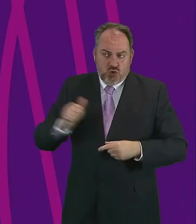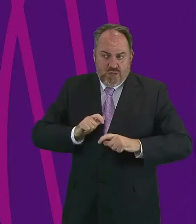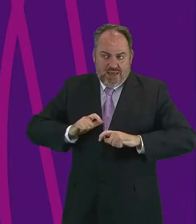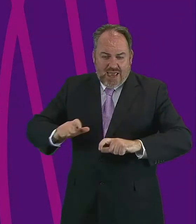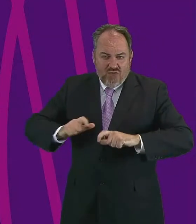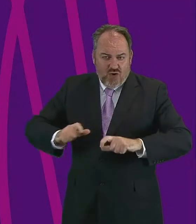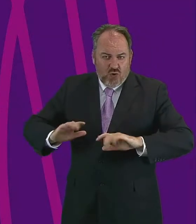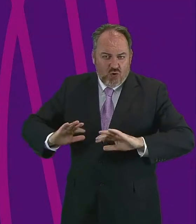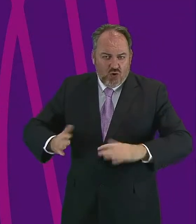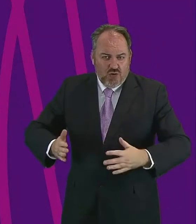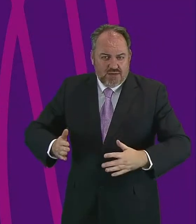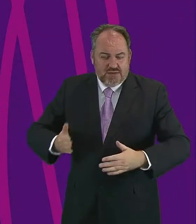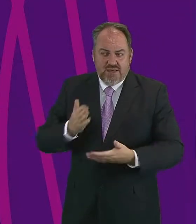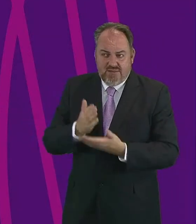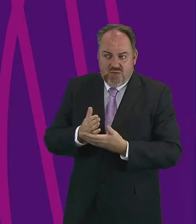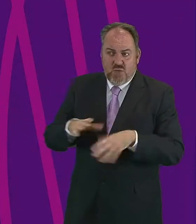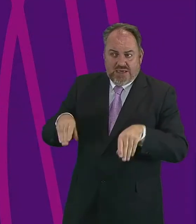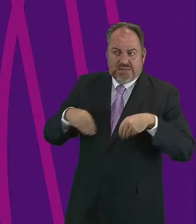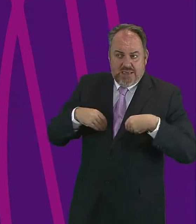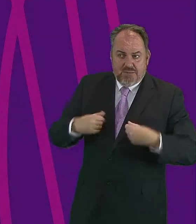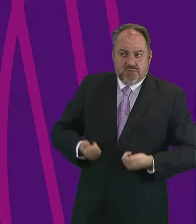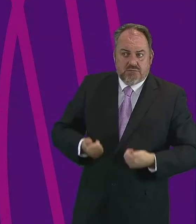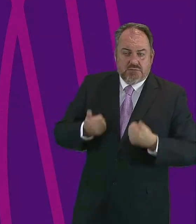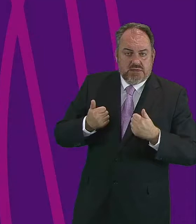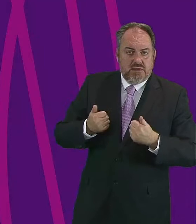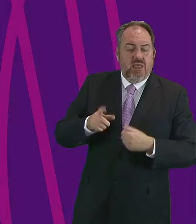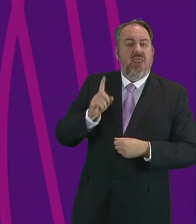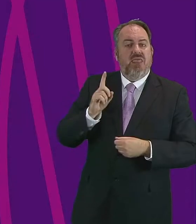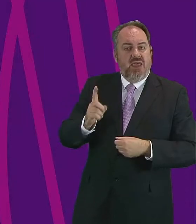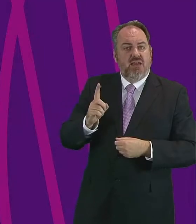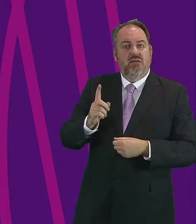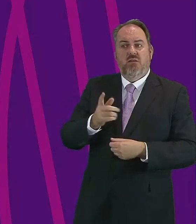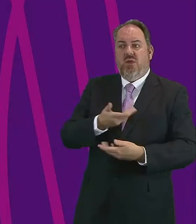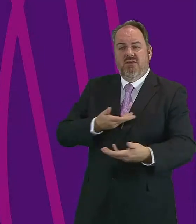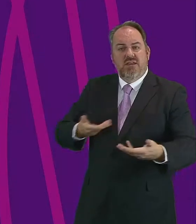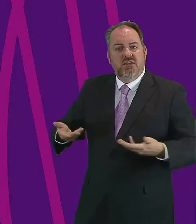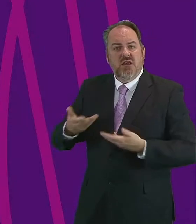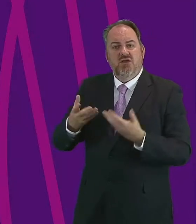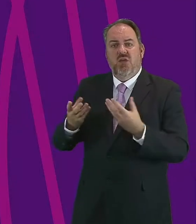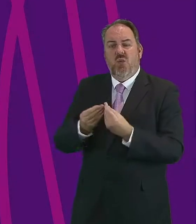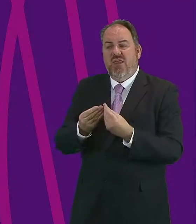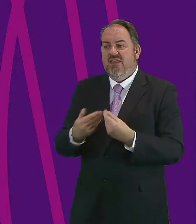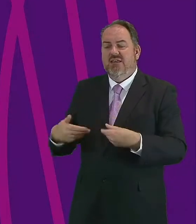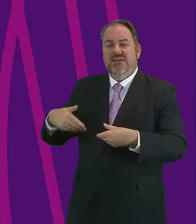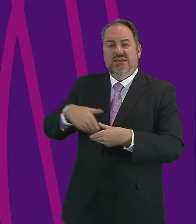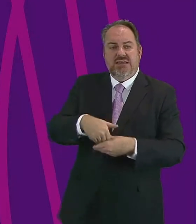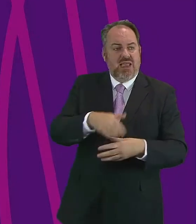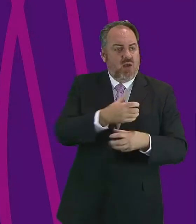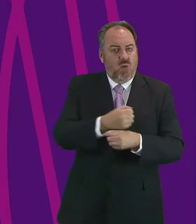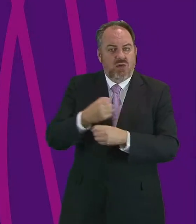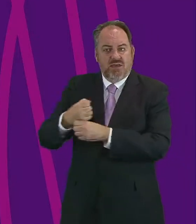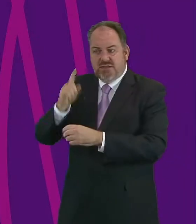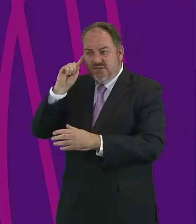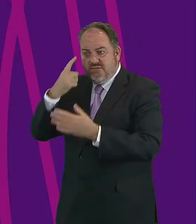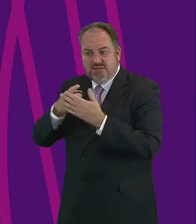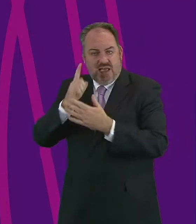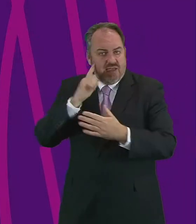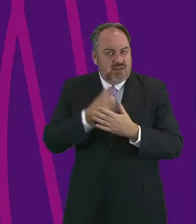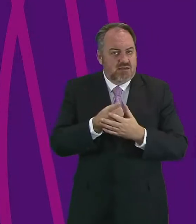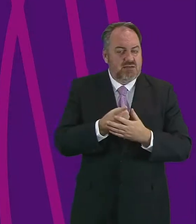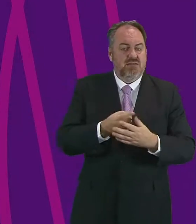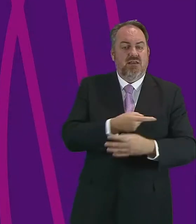continue are acceptable to them. And evidence is taken, discussions take place with stakeholders. It is a wide-ranging process.